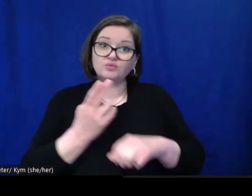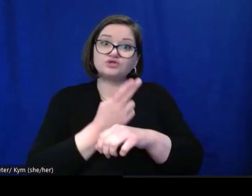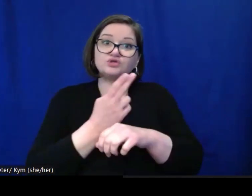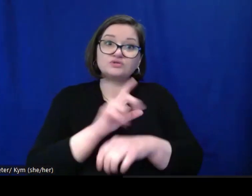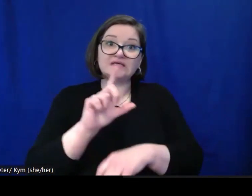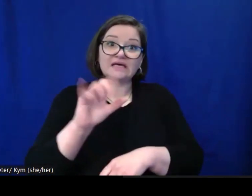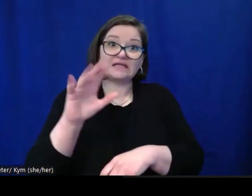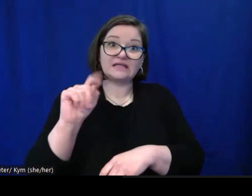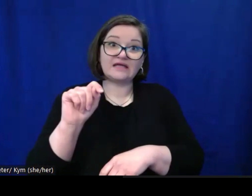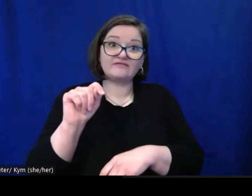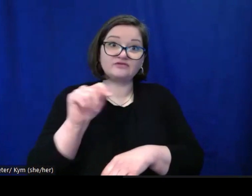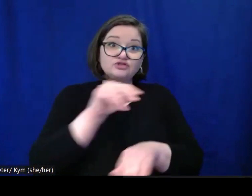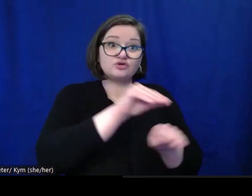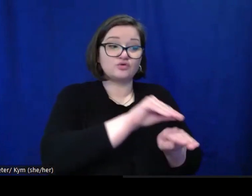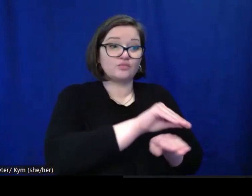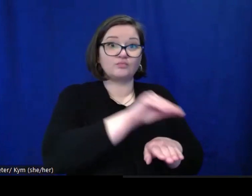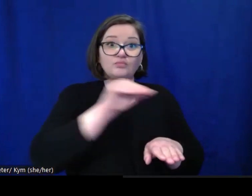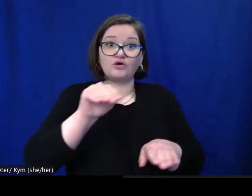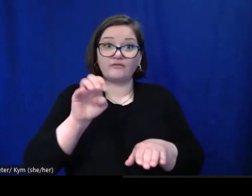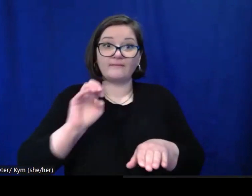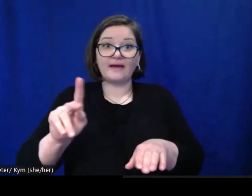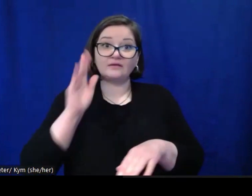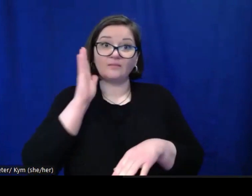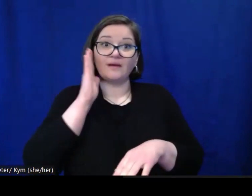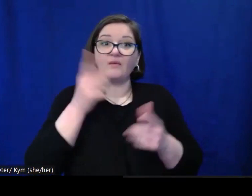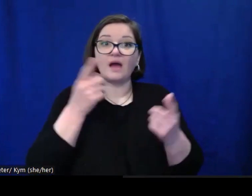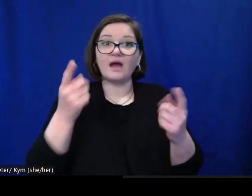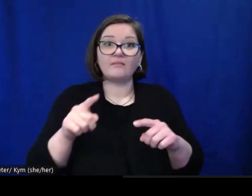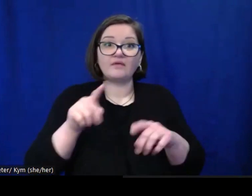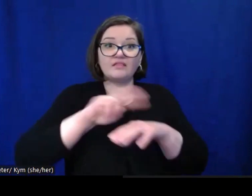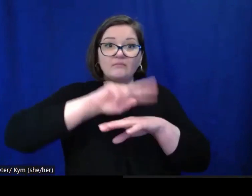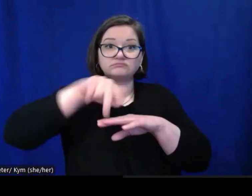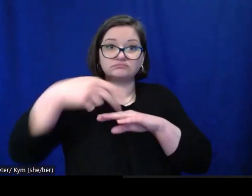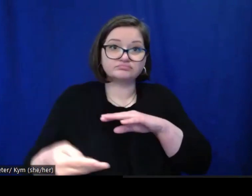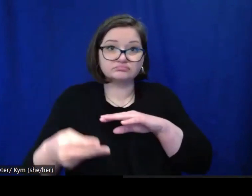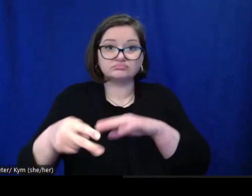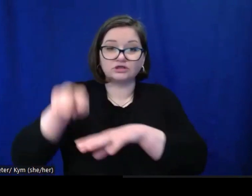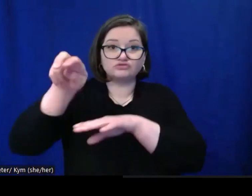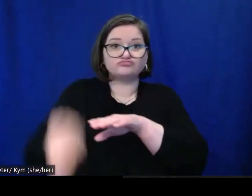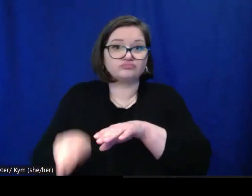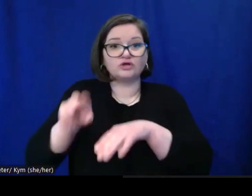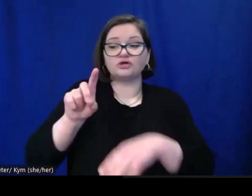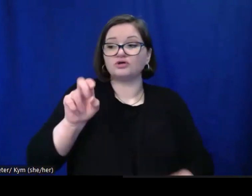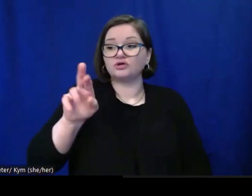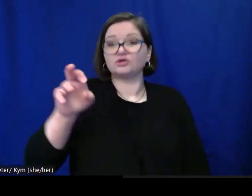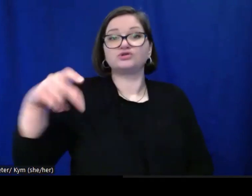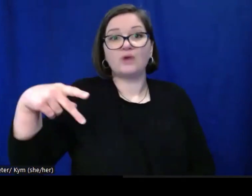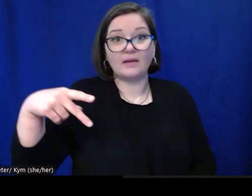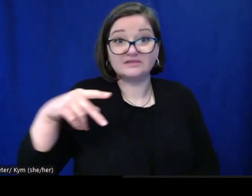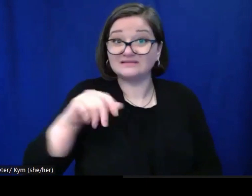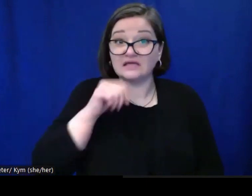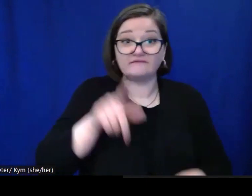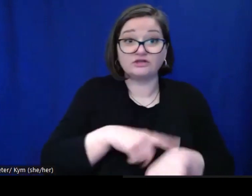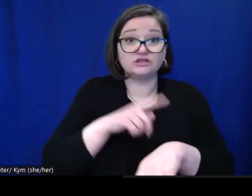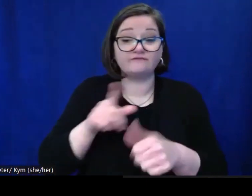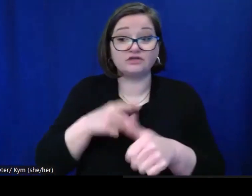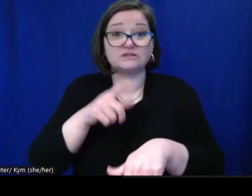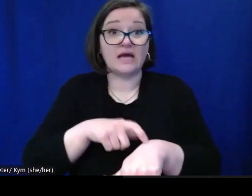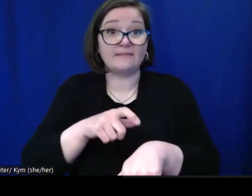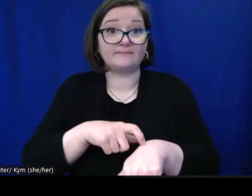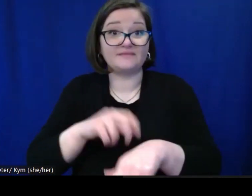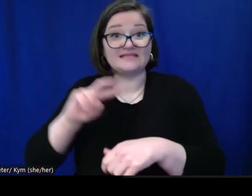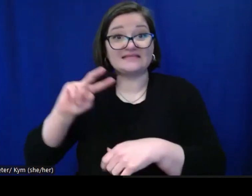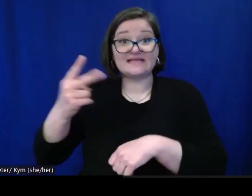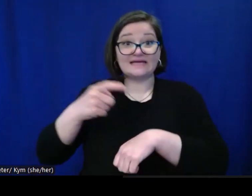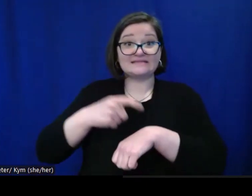him. Now, that wasn't the first time that person was dropped. It was the second time in less than 3 weeks.